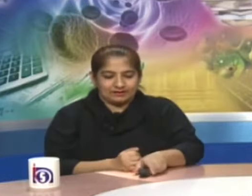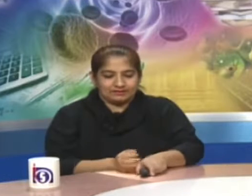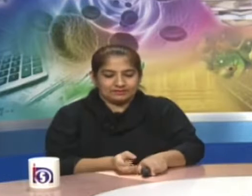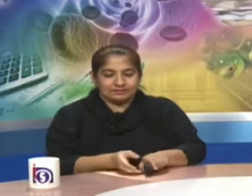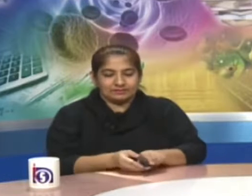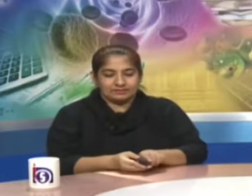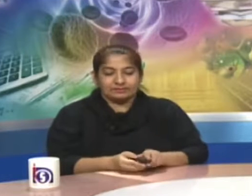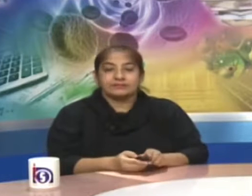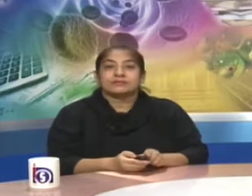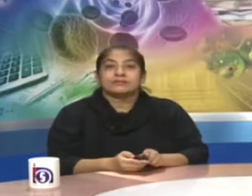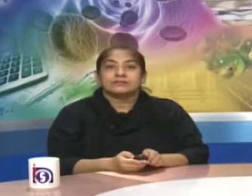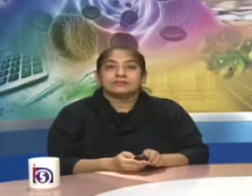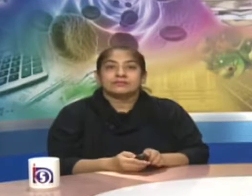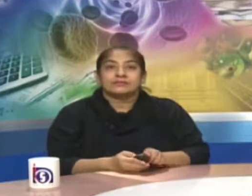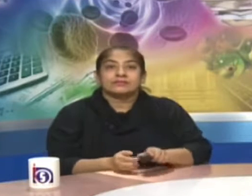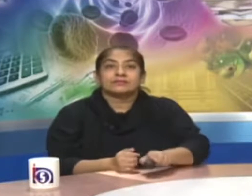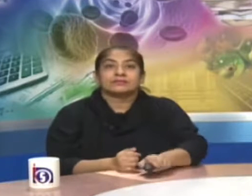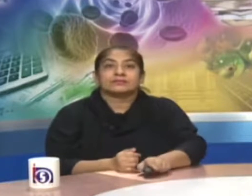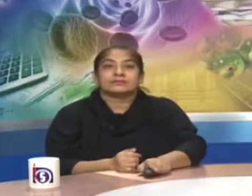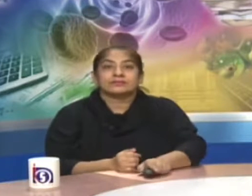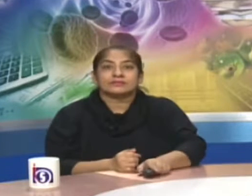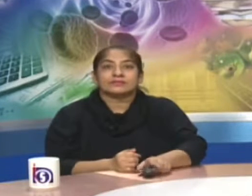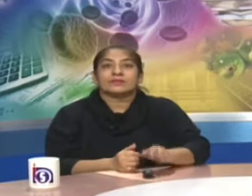we deposit some amount for the same.